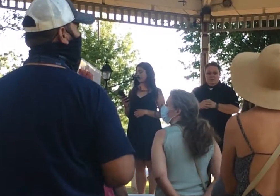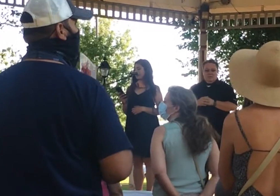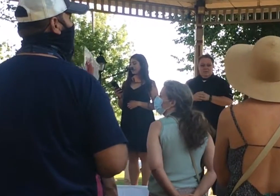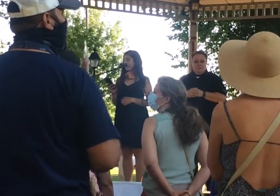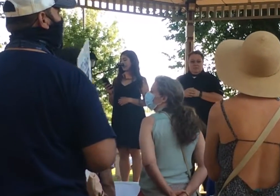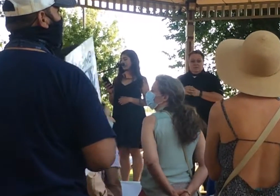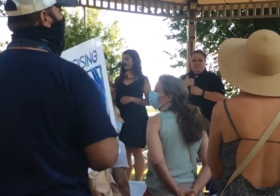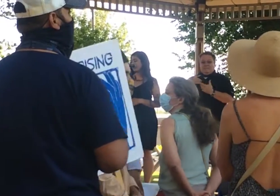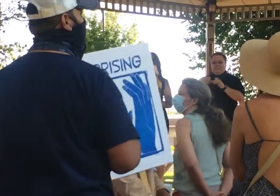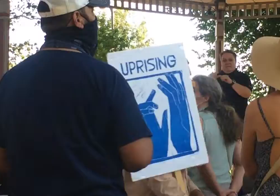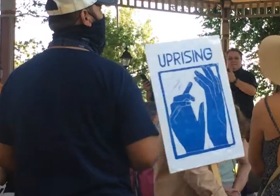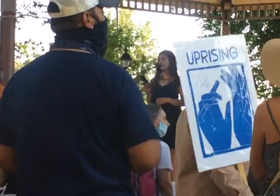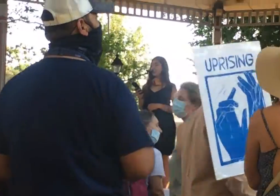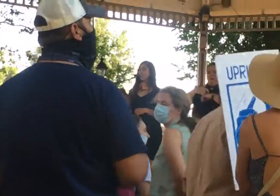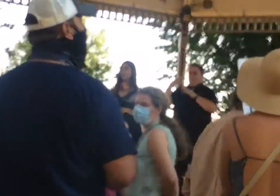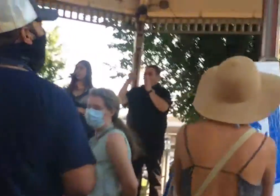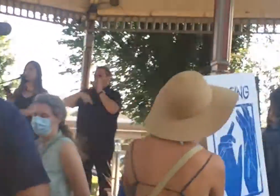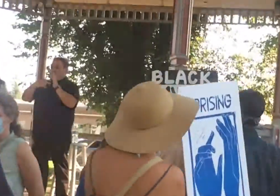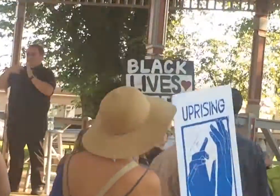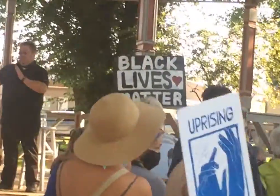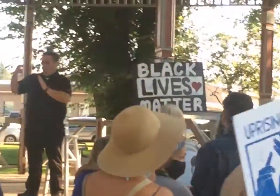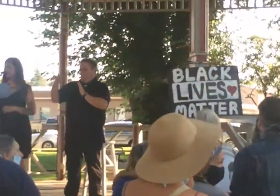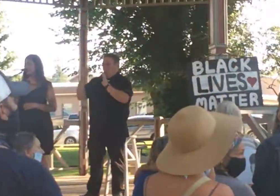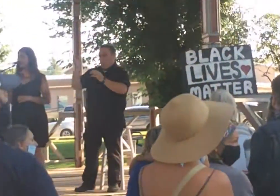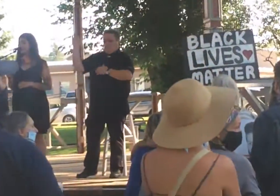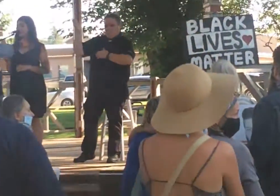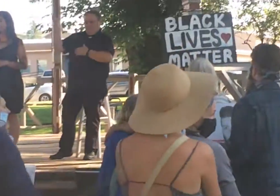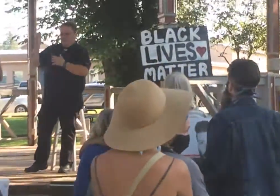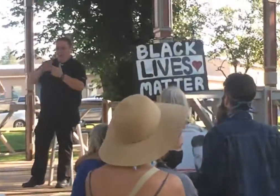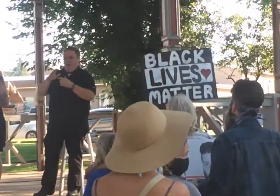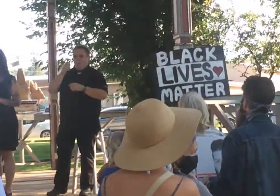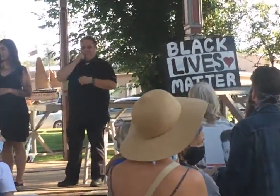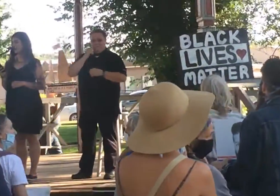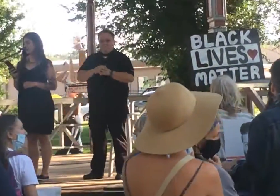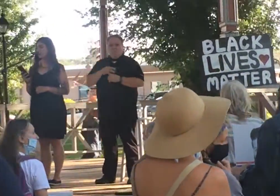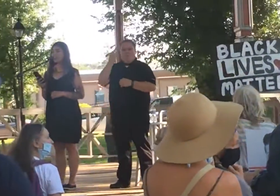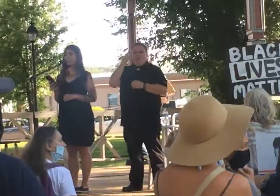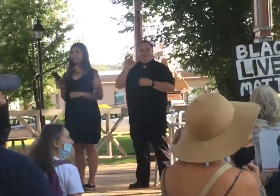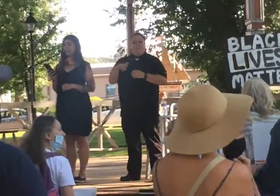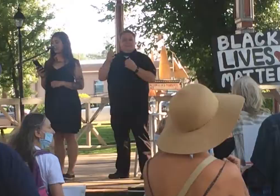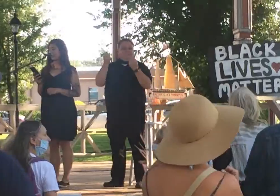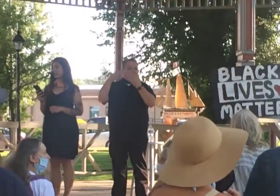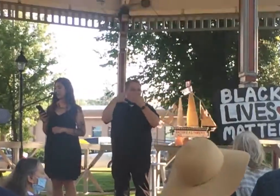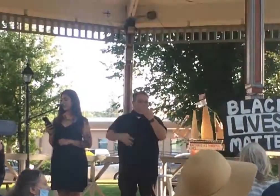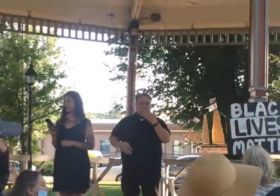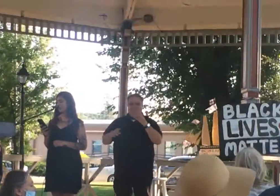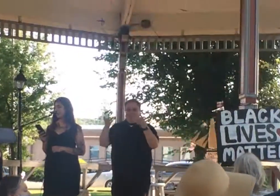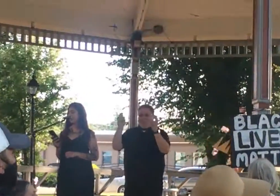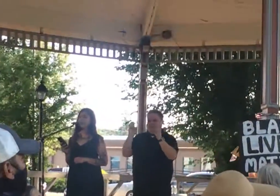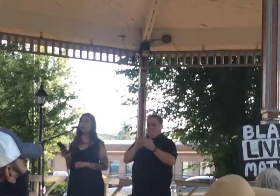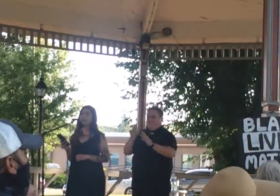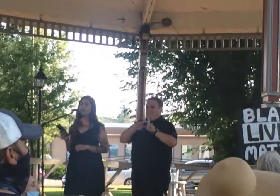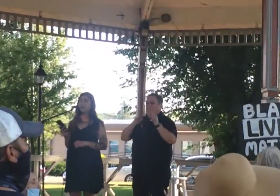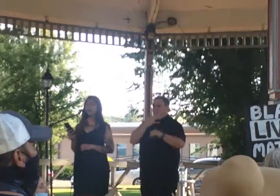I've been spending time reading both current and historical testimonies on racism And I realized that there were several underlying themes that